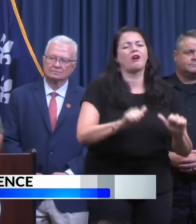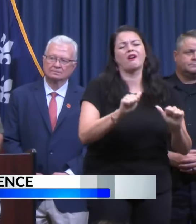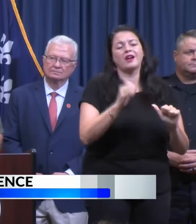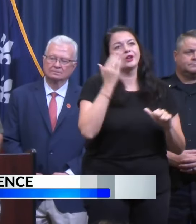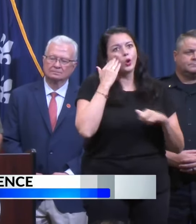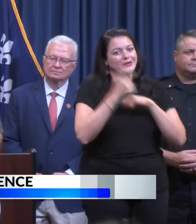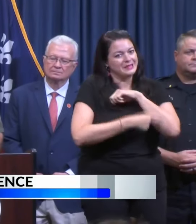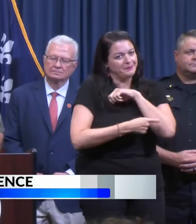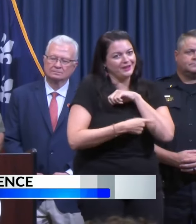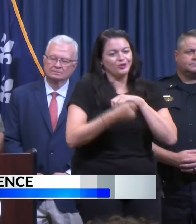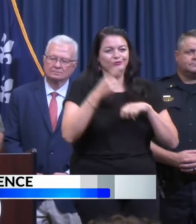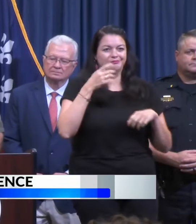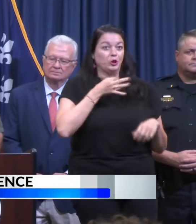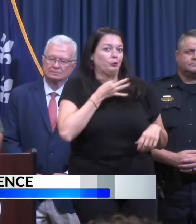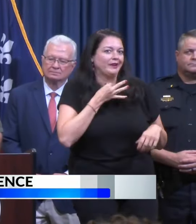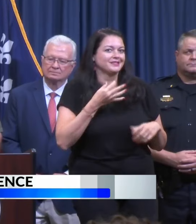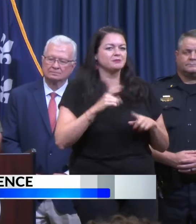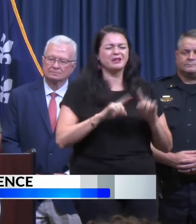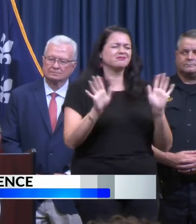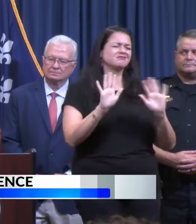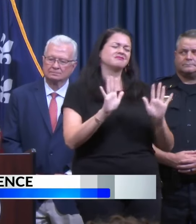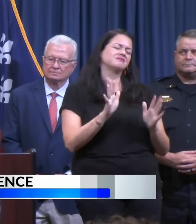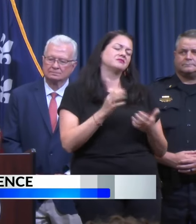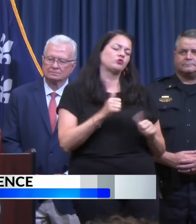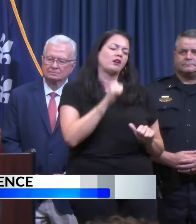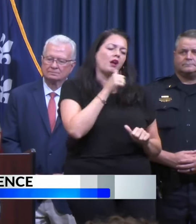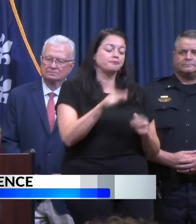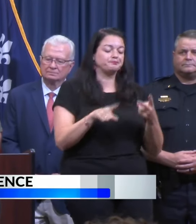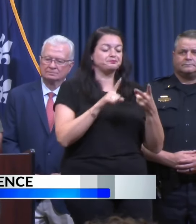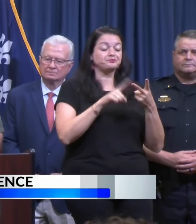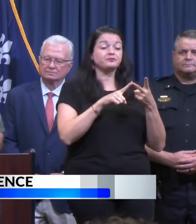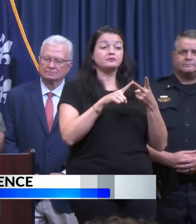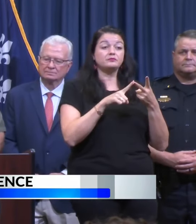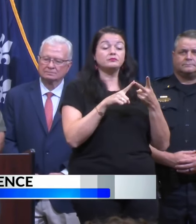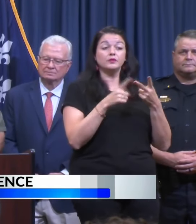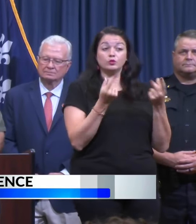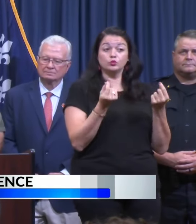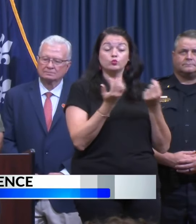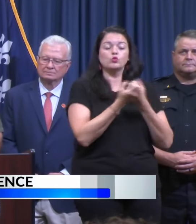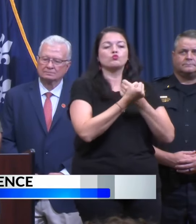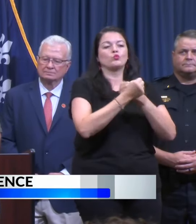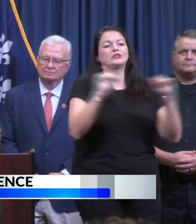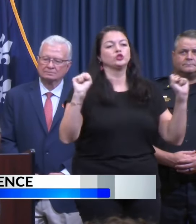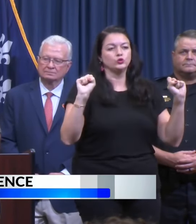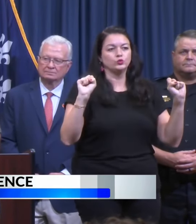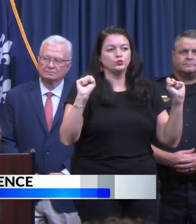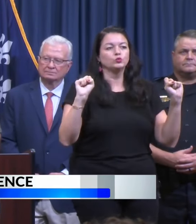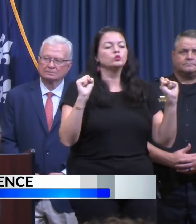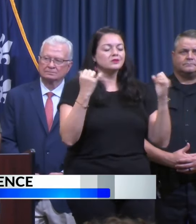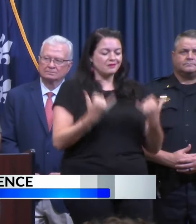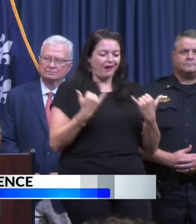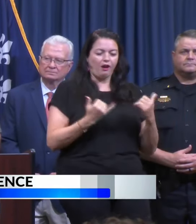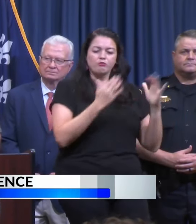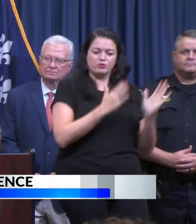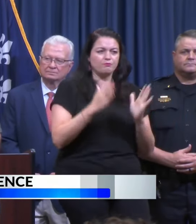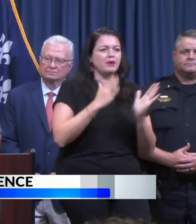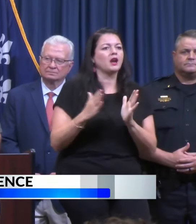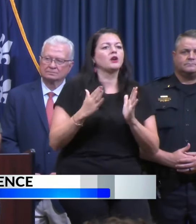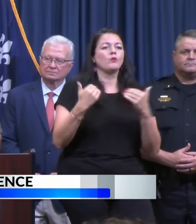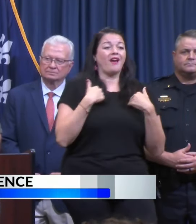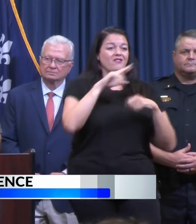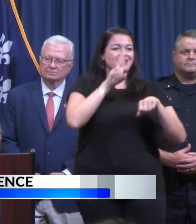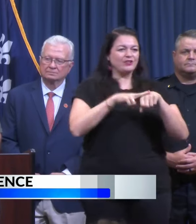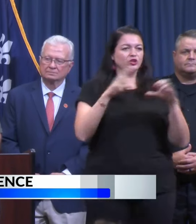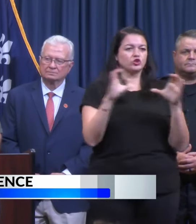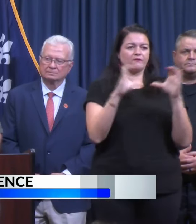tempting to do so. Our second function is our rescue function. We are well-equipped with a robust, nationally certified search and rescue